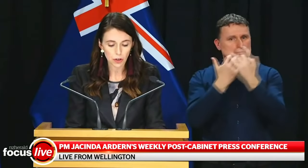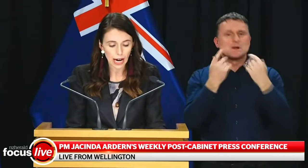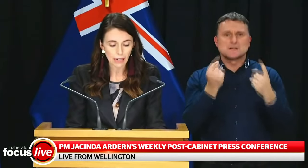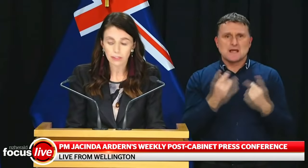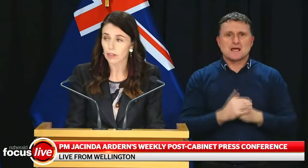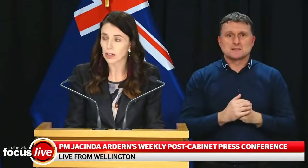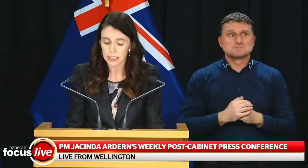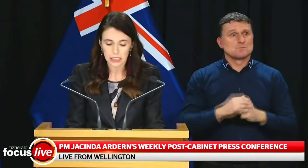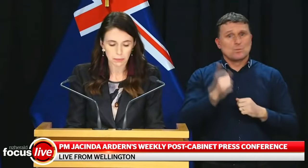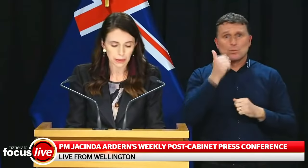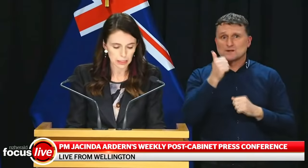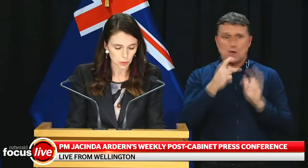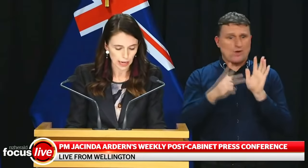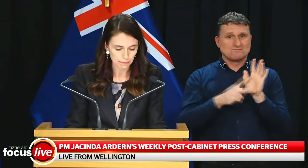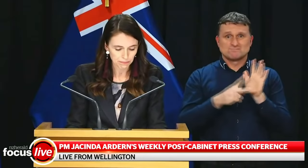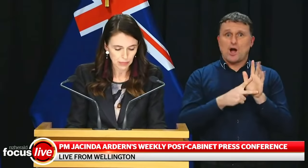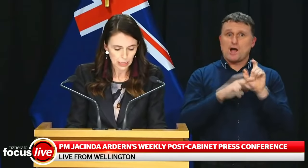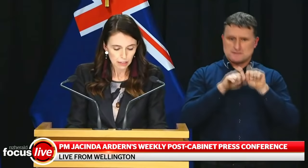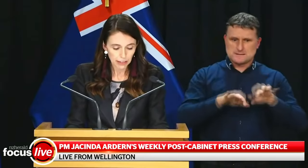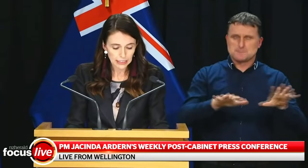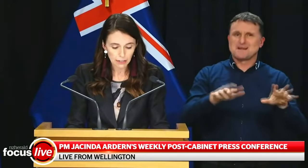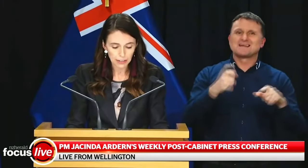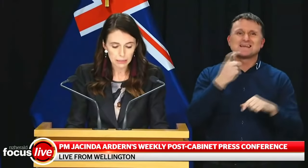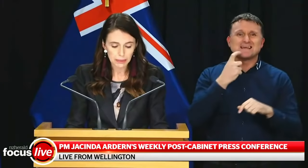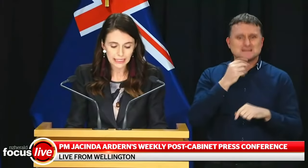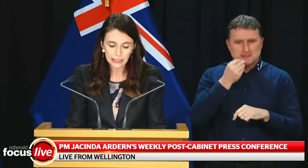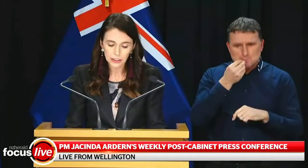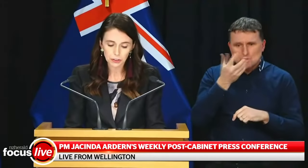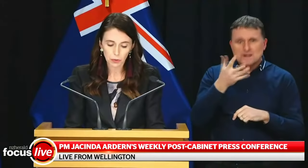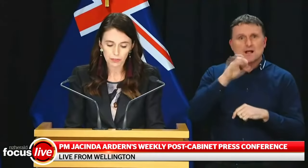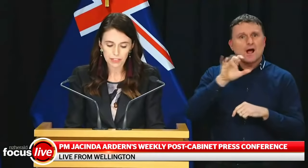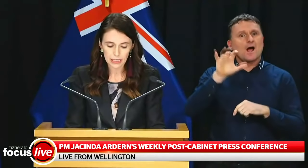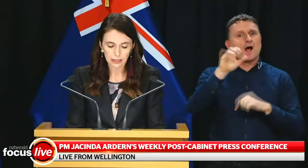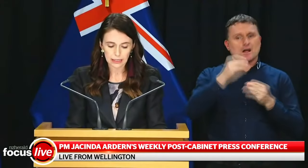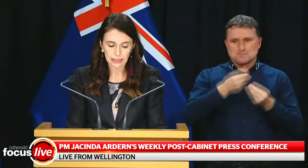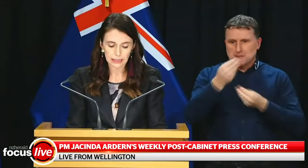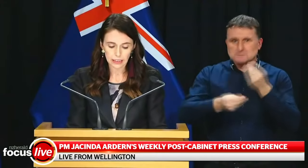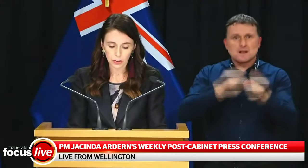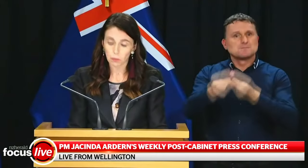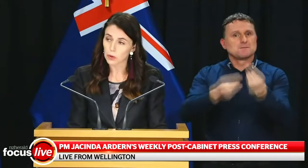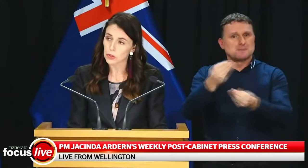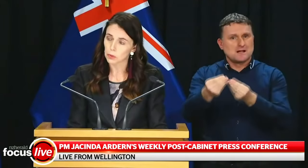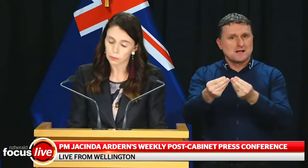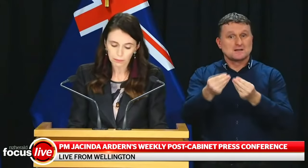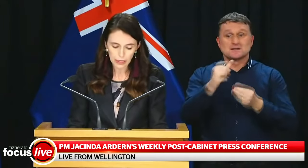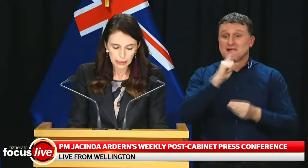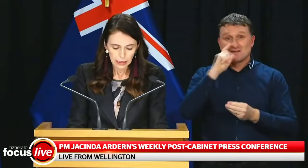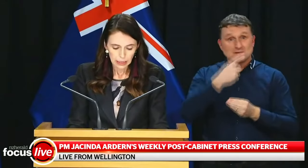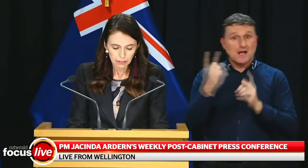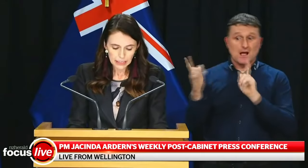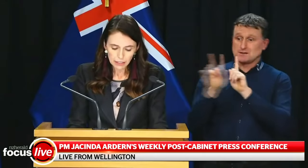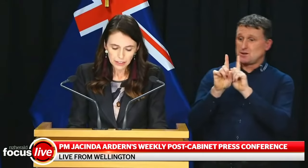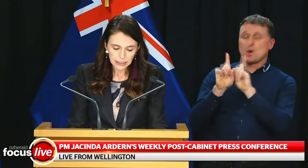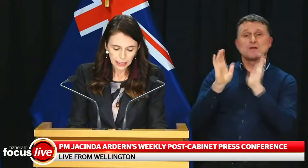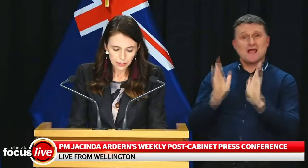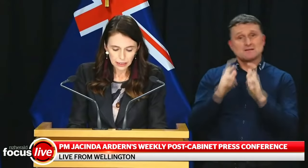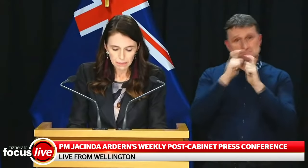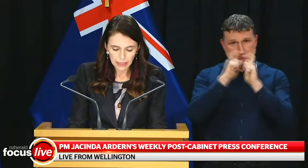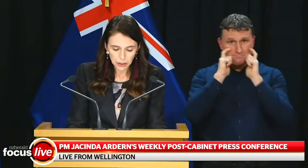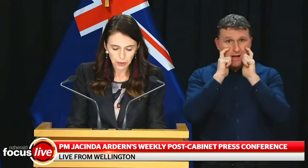shown it's not hard for the virus to spread this way. Face coverings are particularly useful when physical distancing is not possible. Face